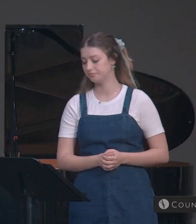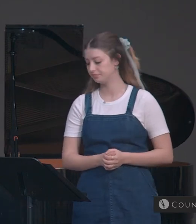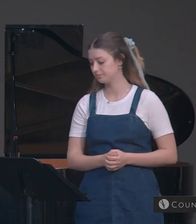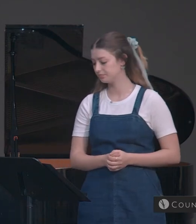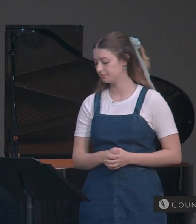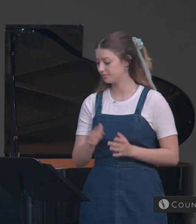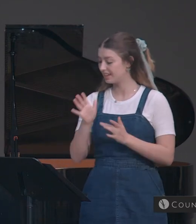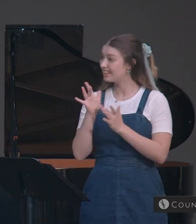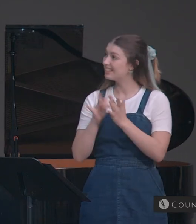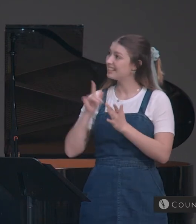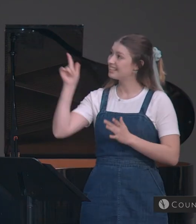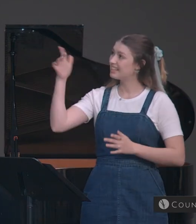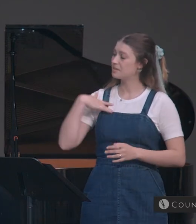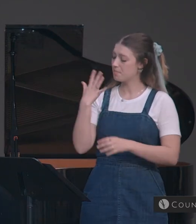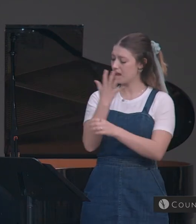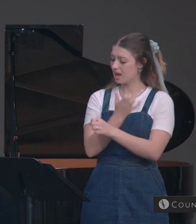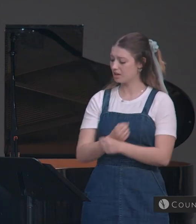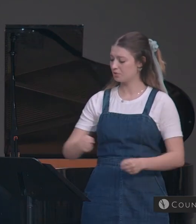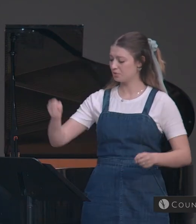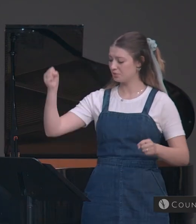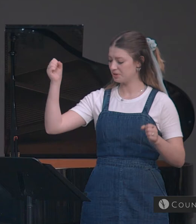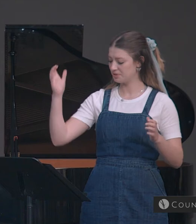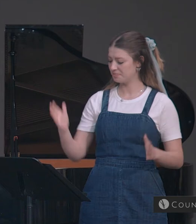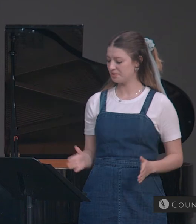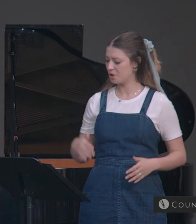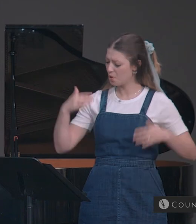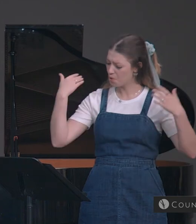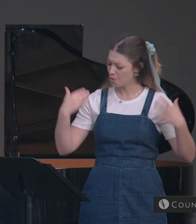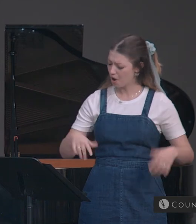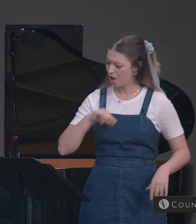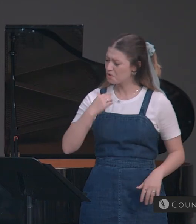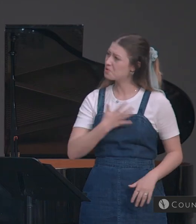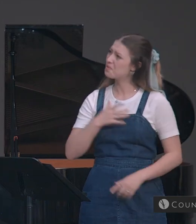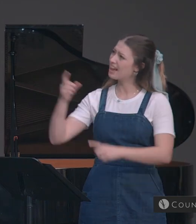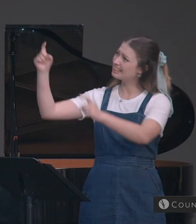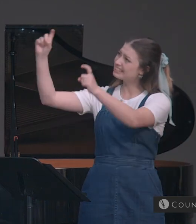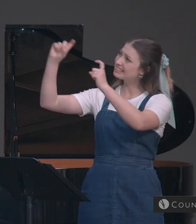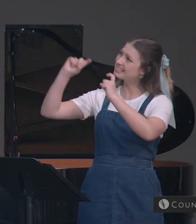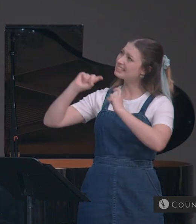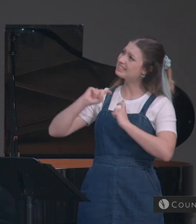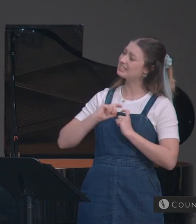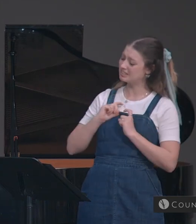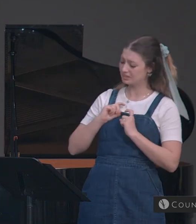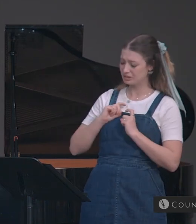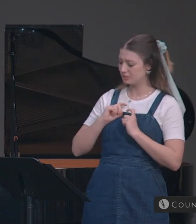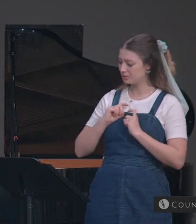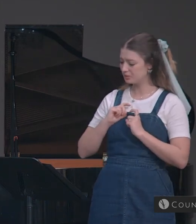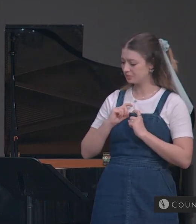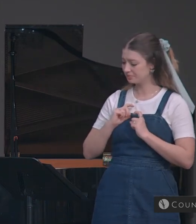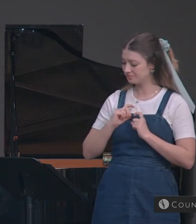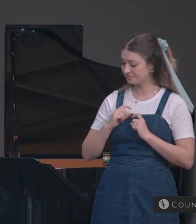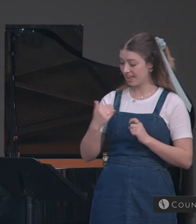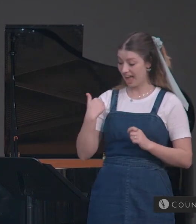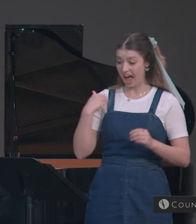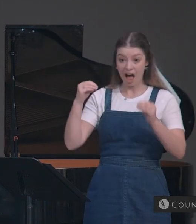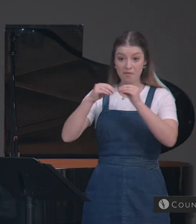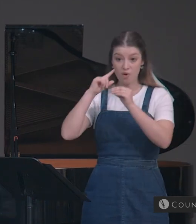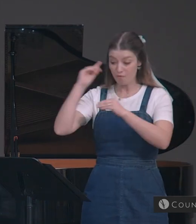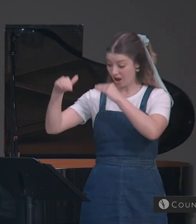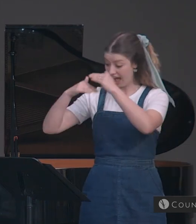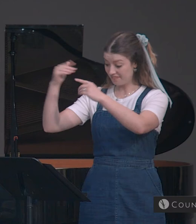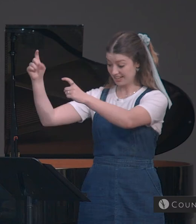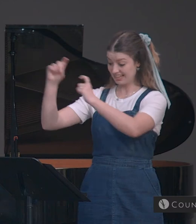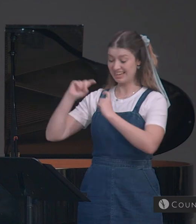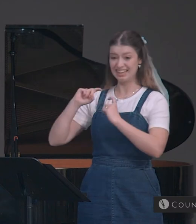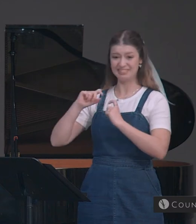Gift of grace is Jesus my Redeemer. There is no